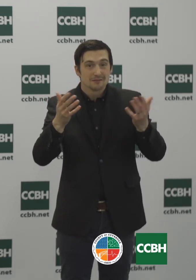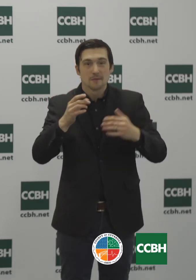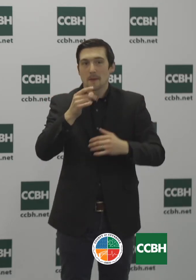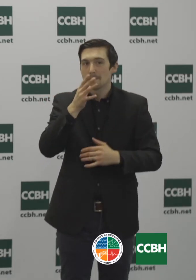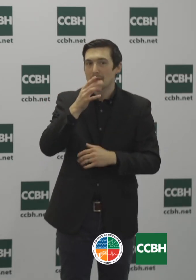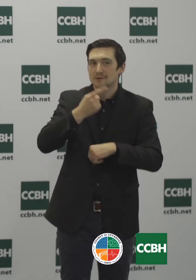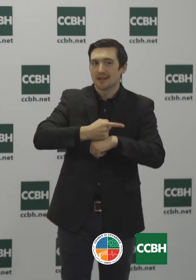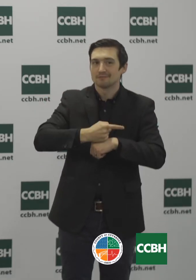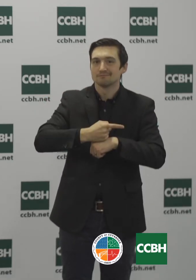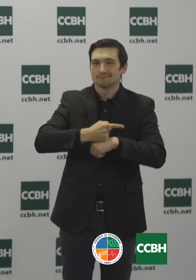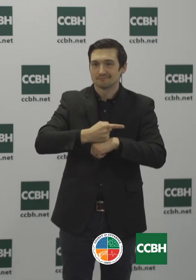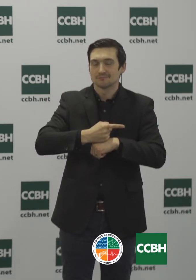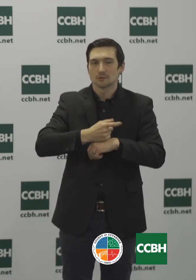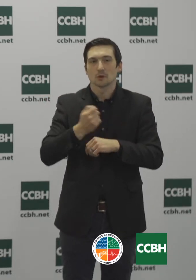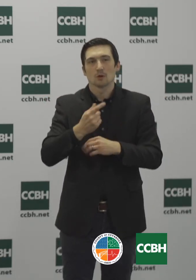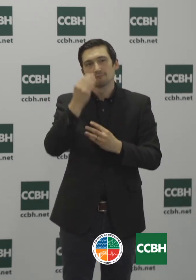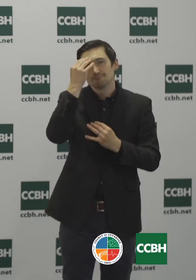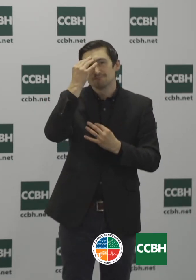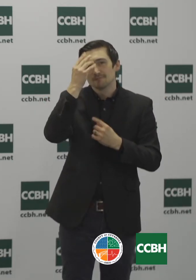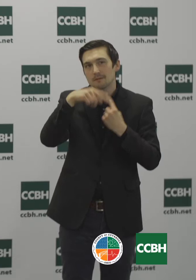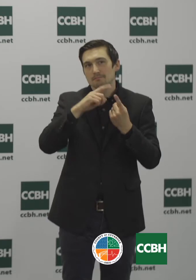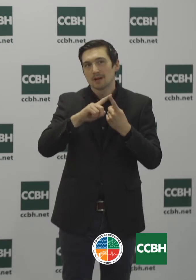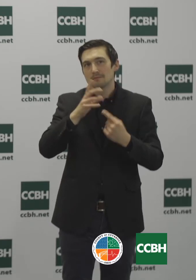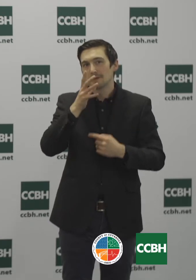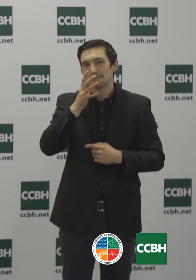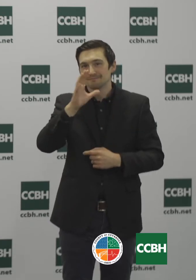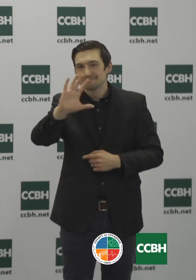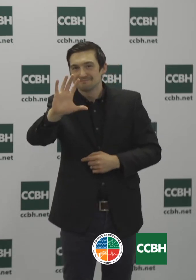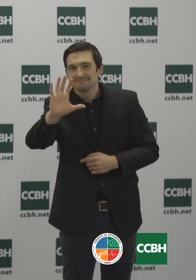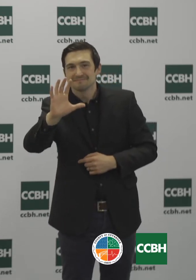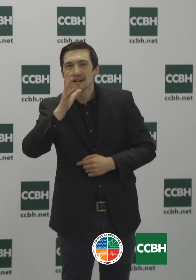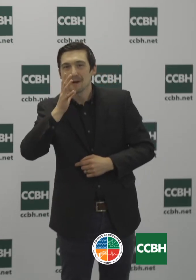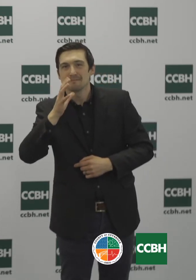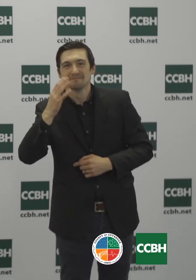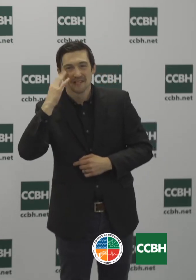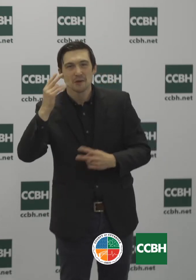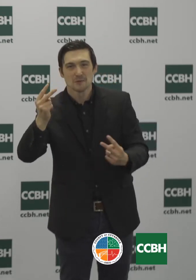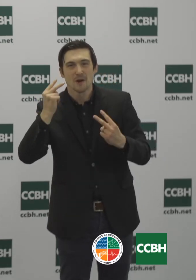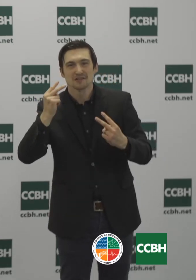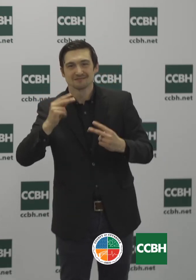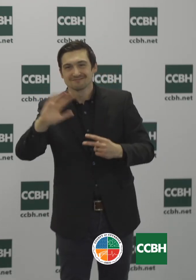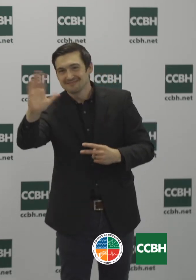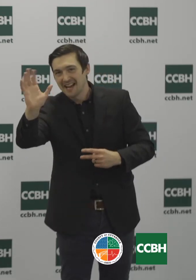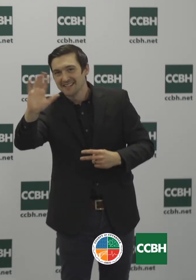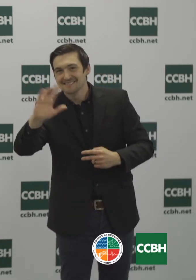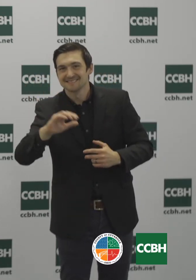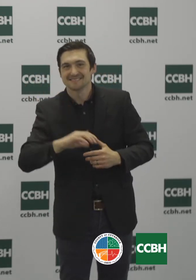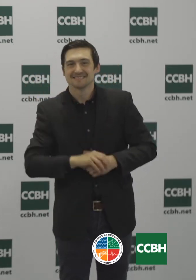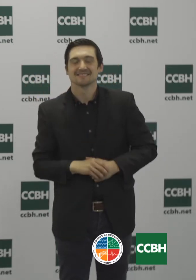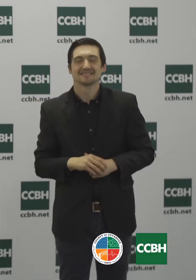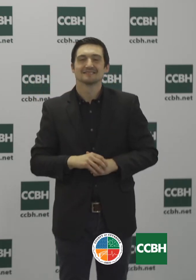And we'll all be remembering our moms on Mother's Day. Hi, Mom. I know you're watching. And